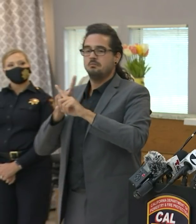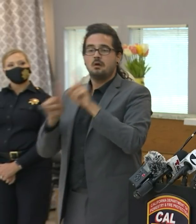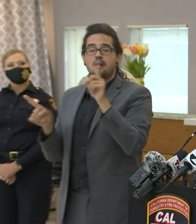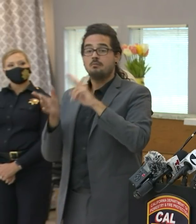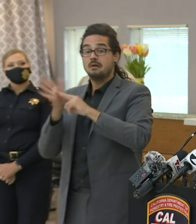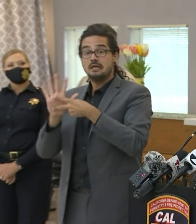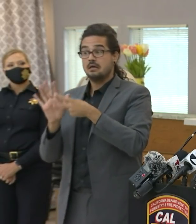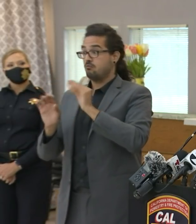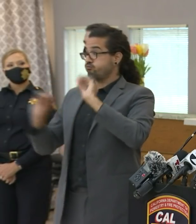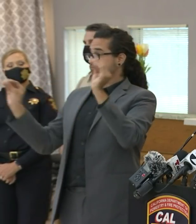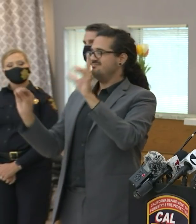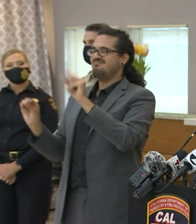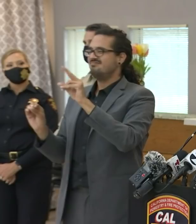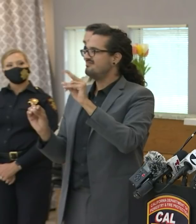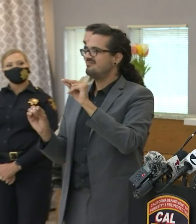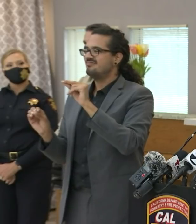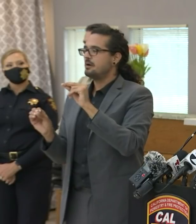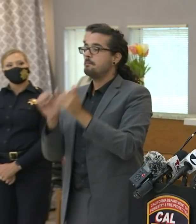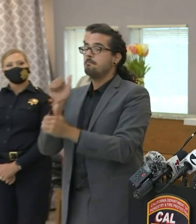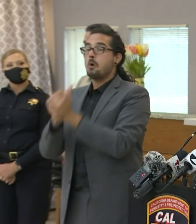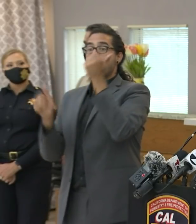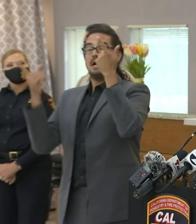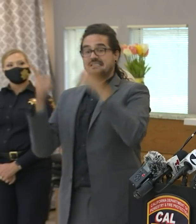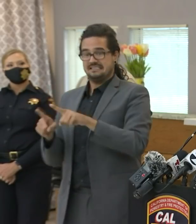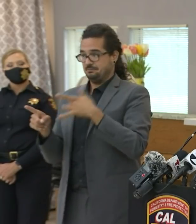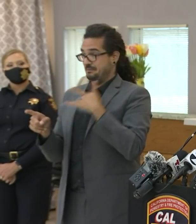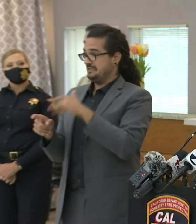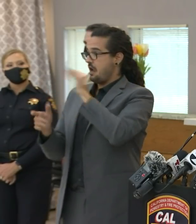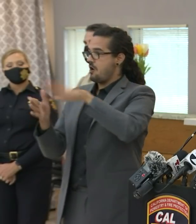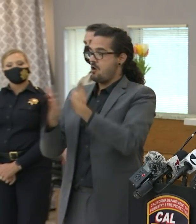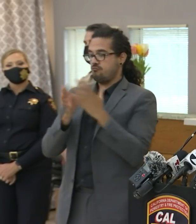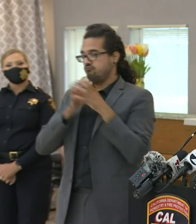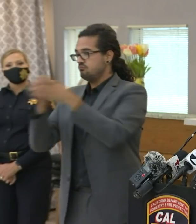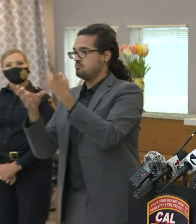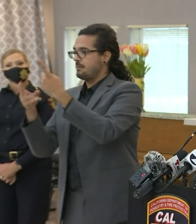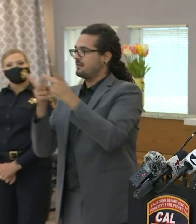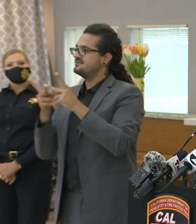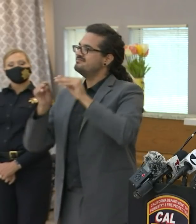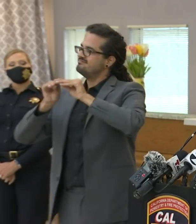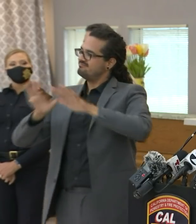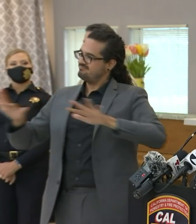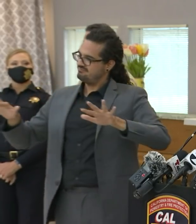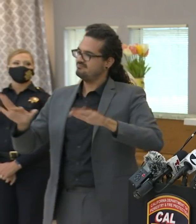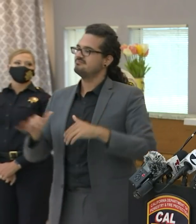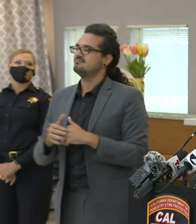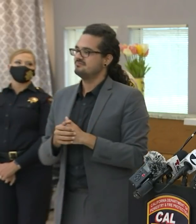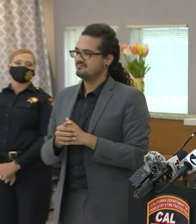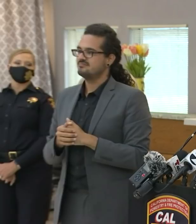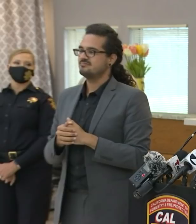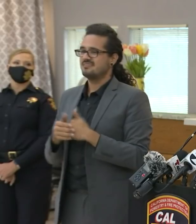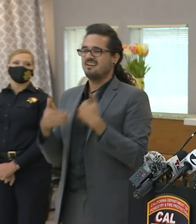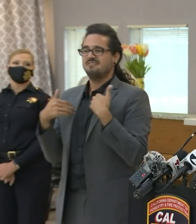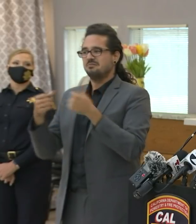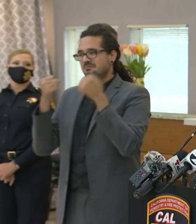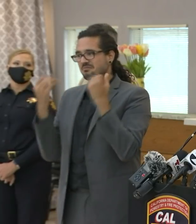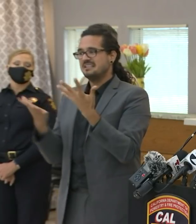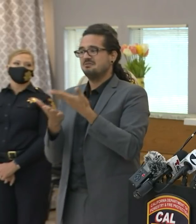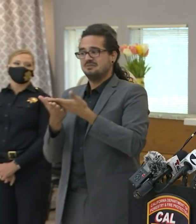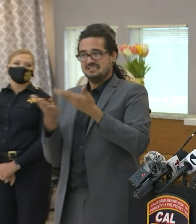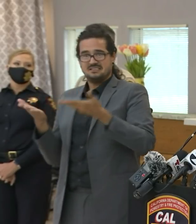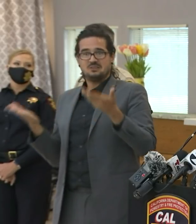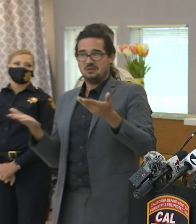see in most incidents when, again, as we explained, we have a lot of resources available to us, and it's very present and very prevalent